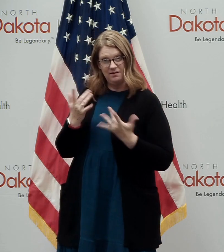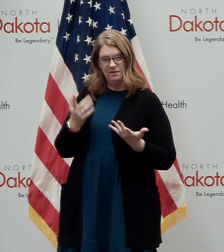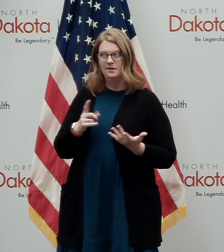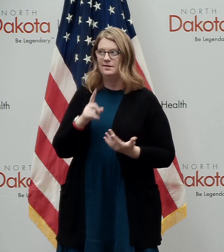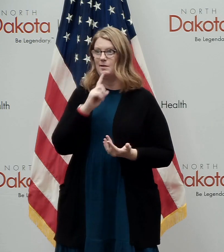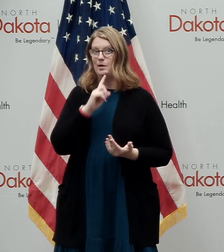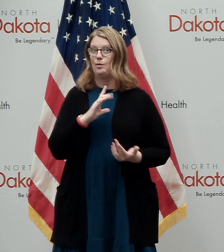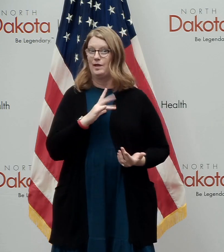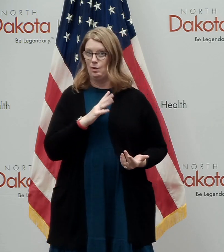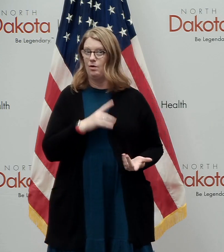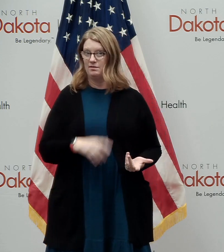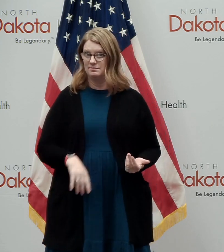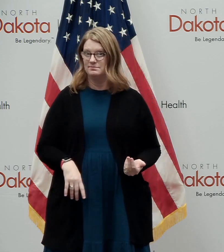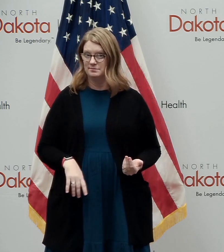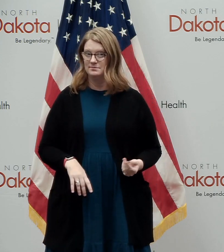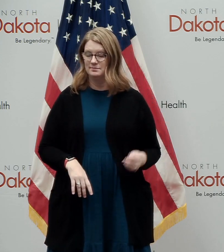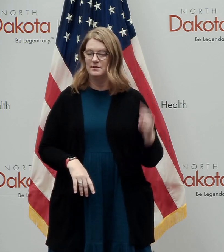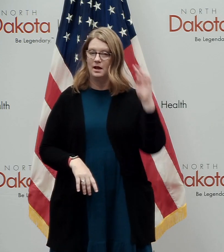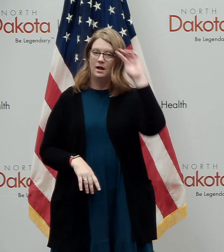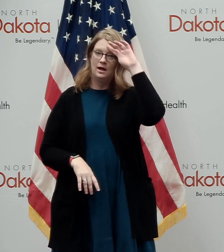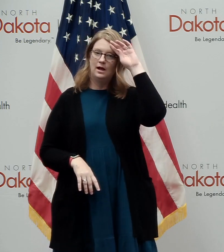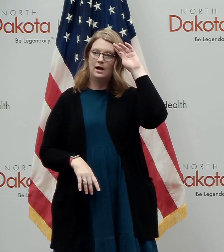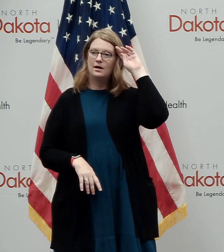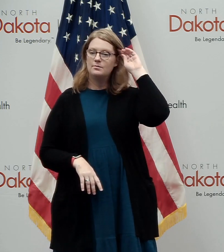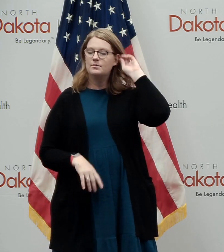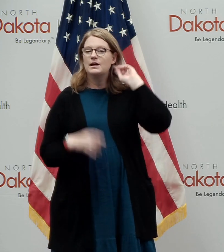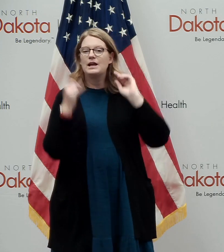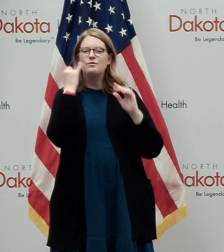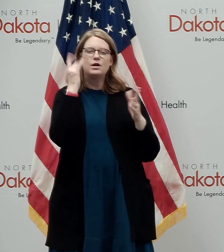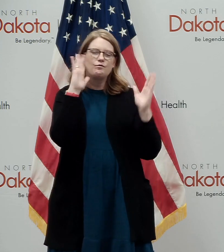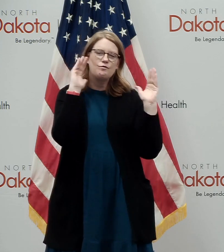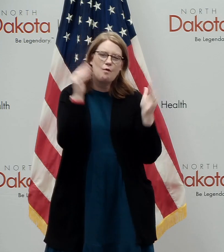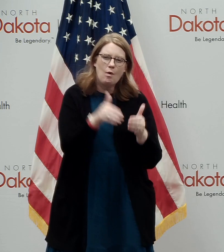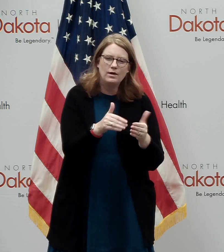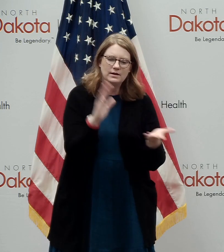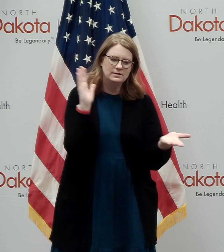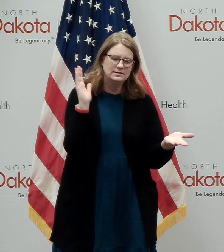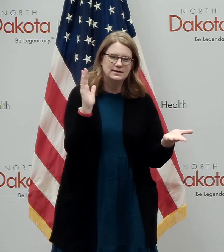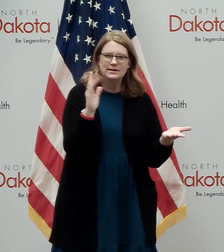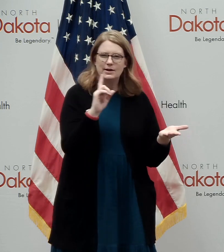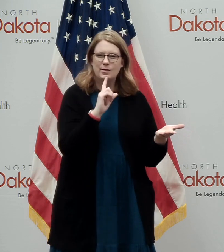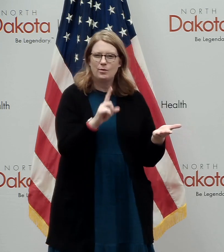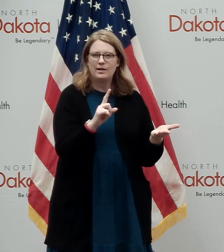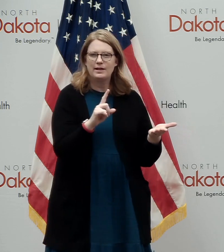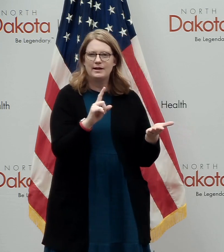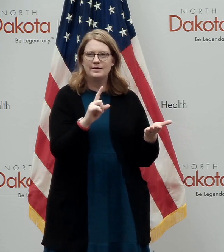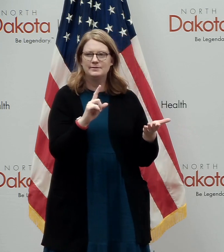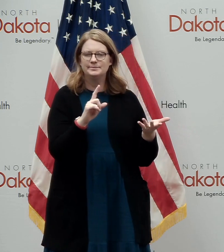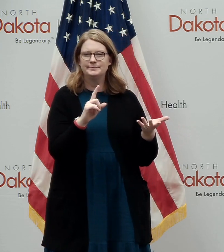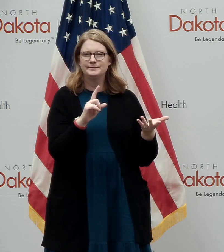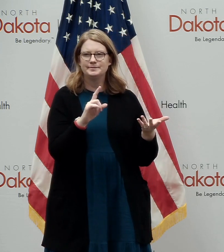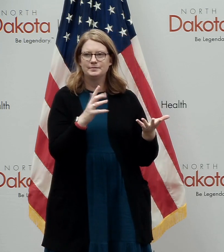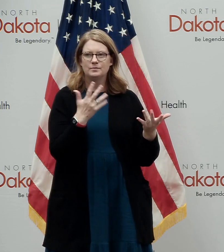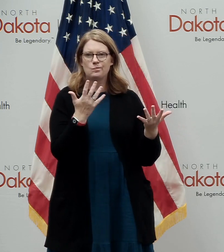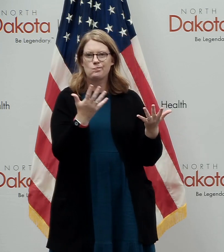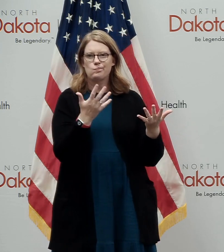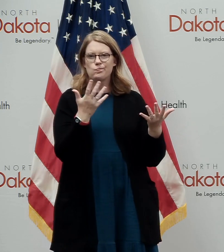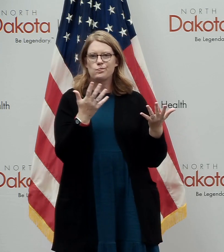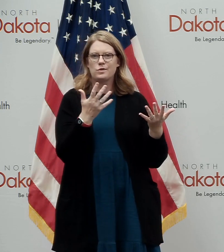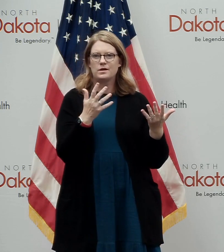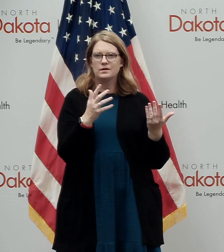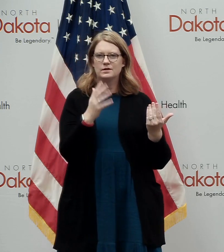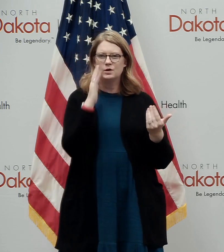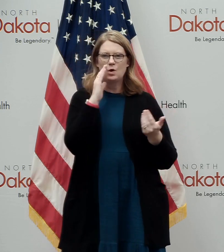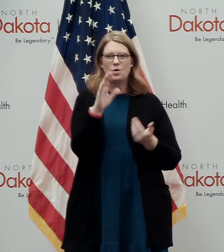for our state. And if we can focus less on all of the sort of the social